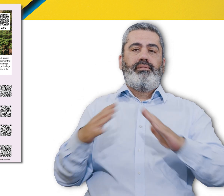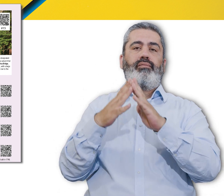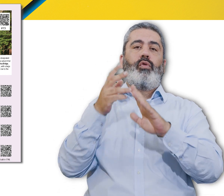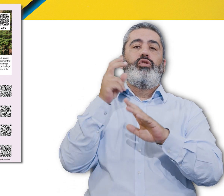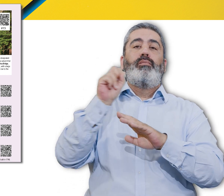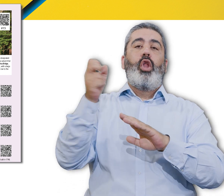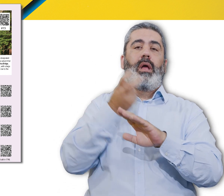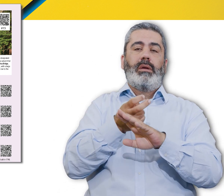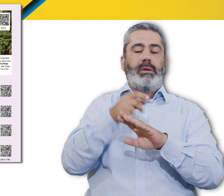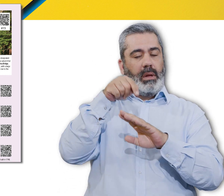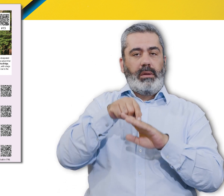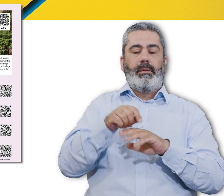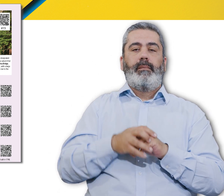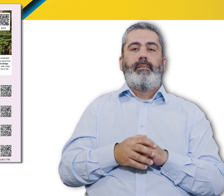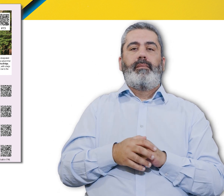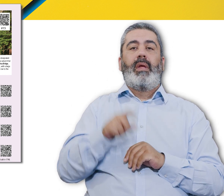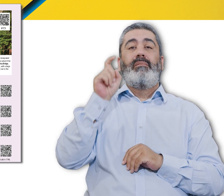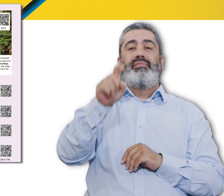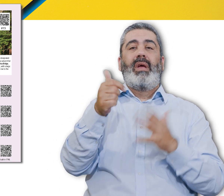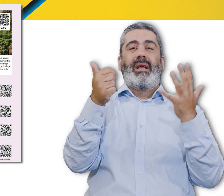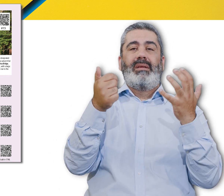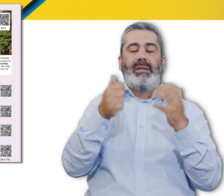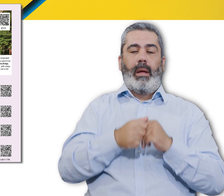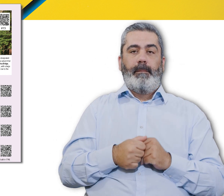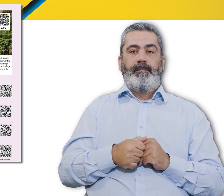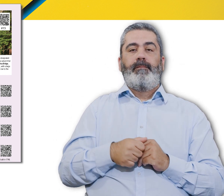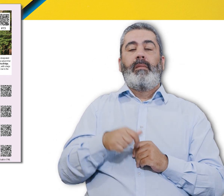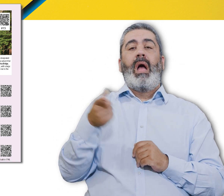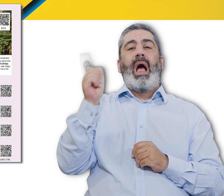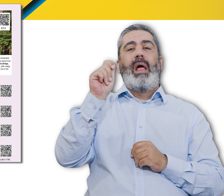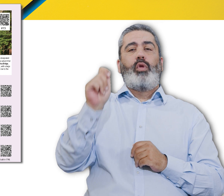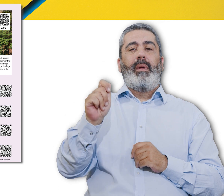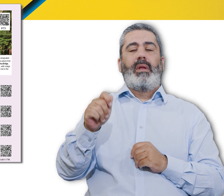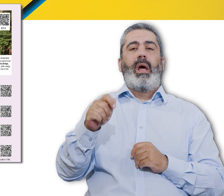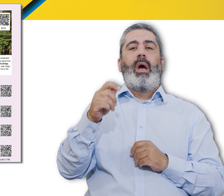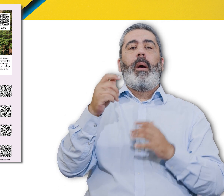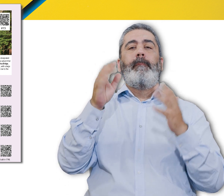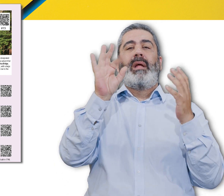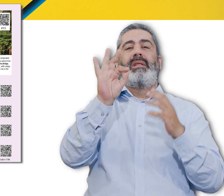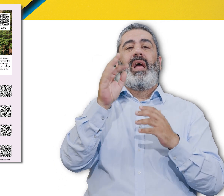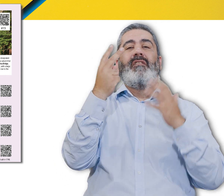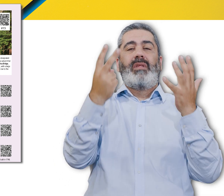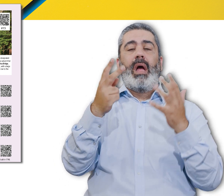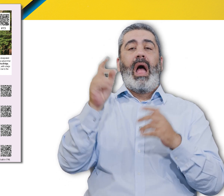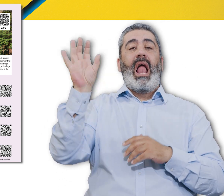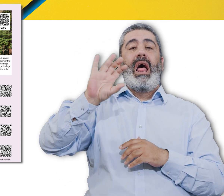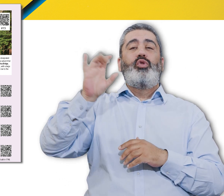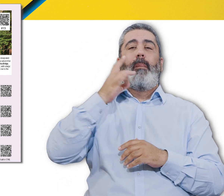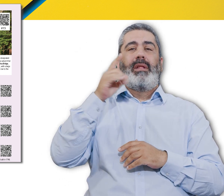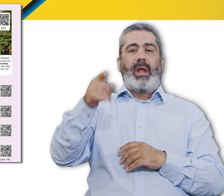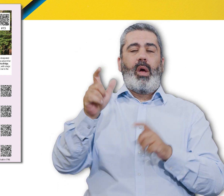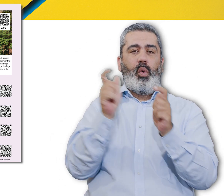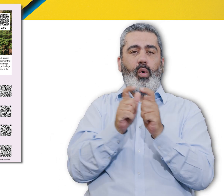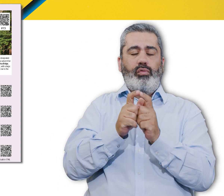Nearby, Doxiko, number 60. Topotra, number 57. Topotra, or Tauzi,